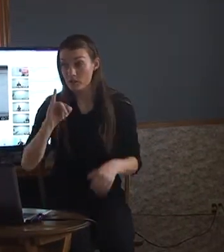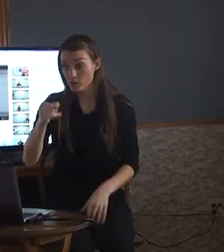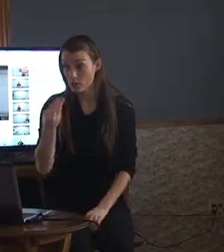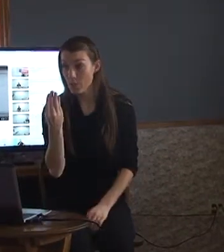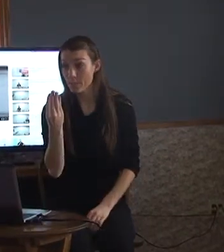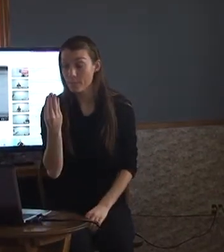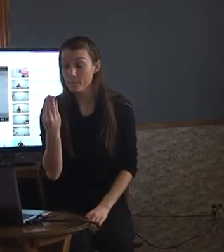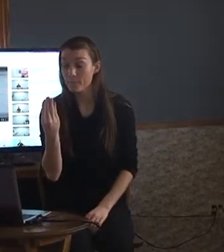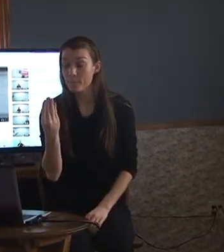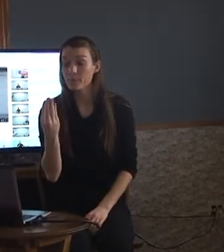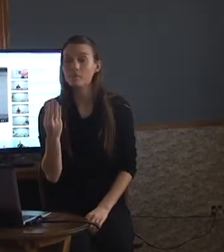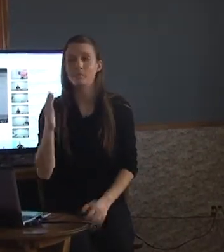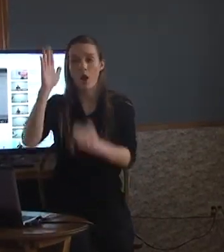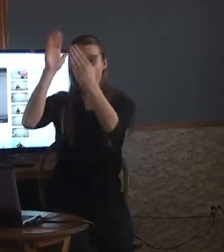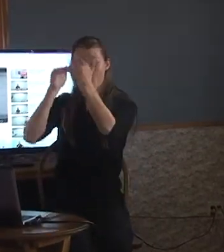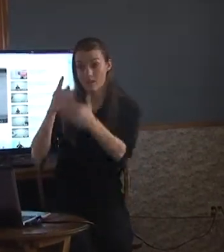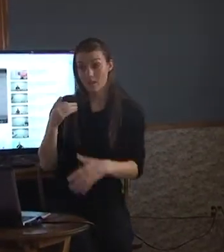Hopefully this job should be made.